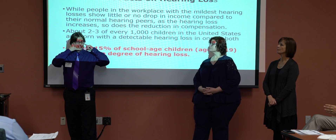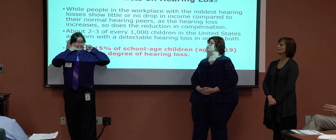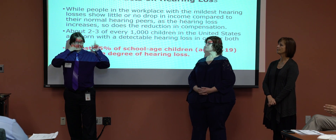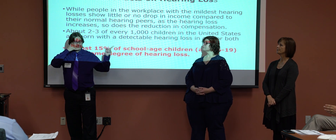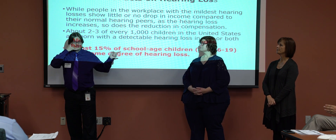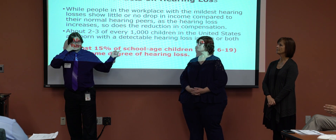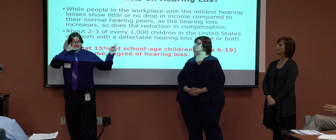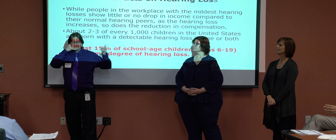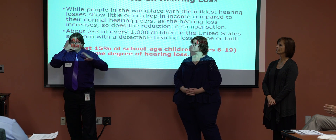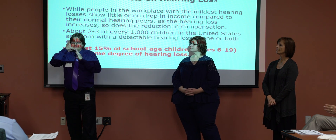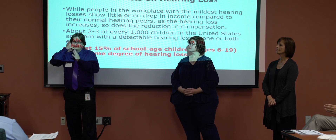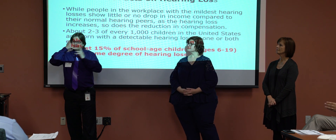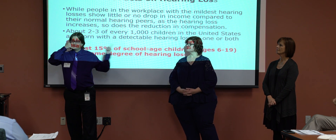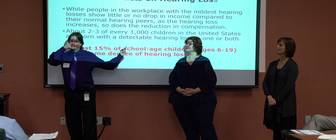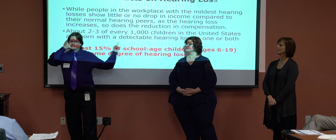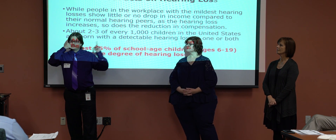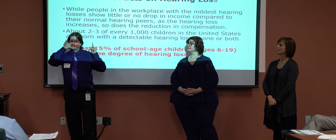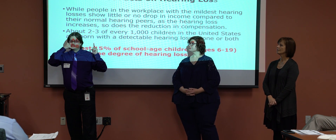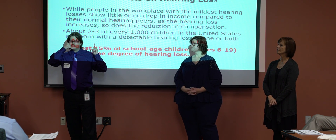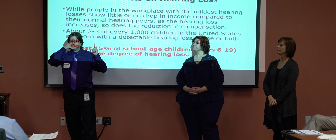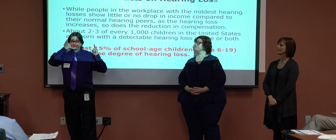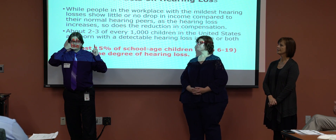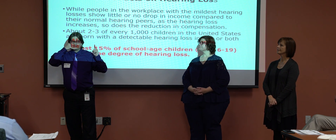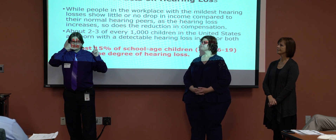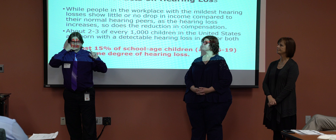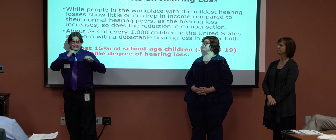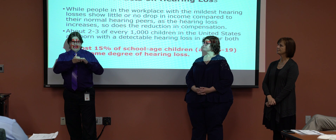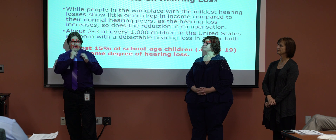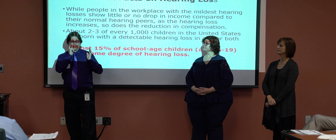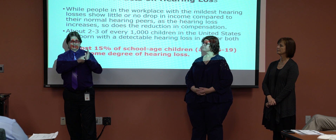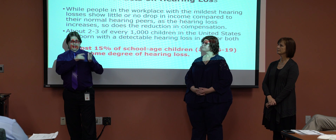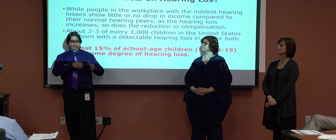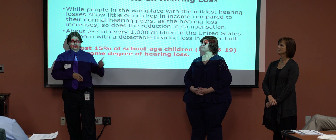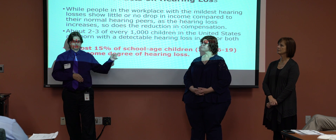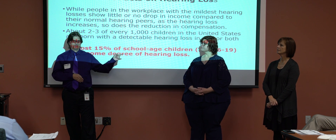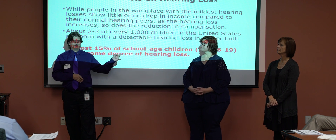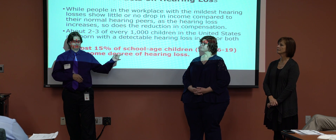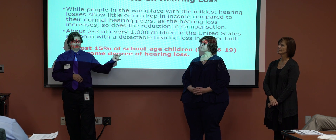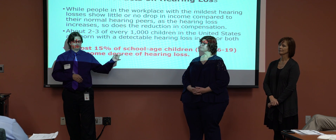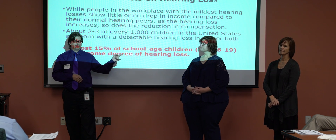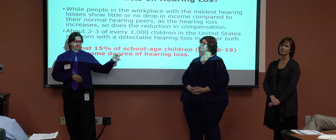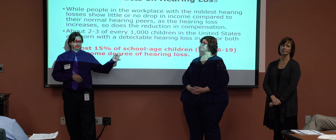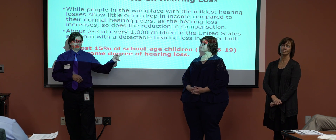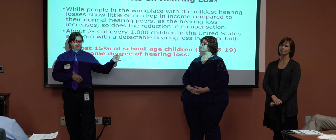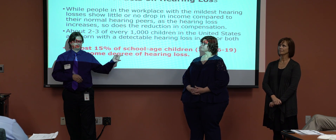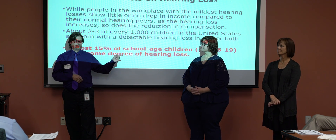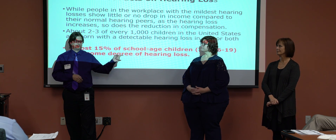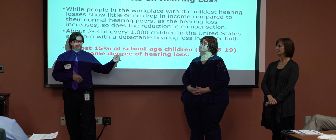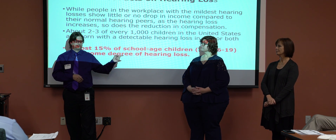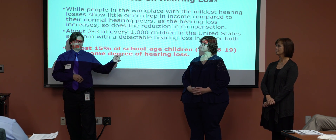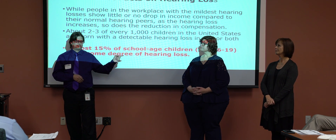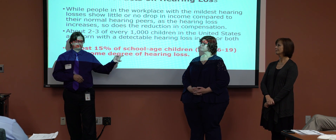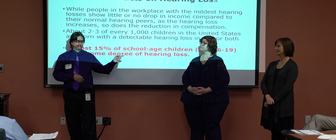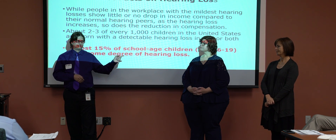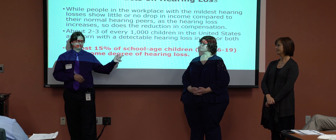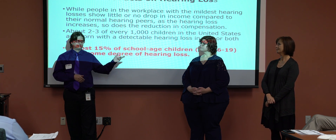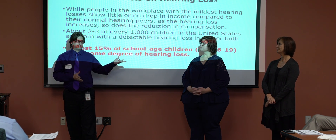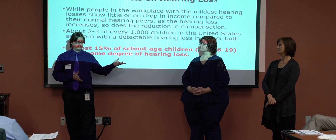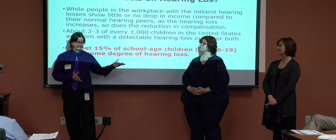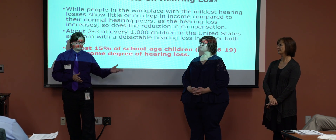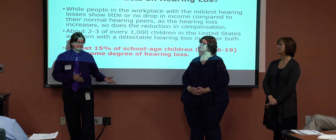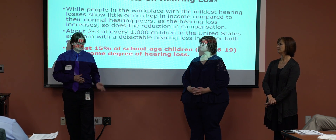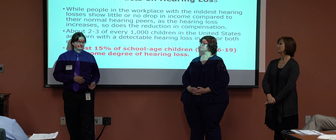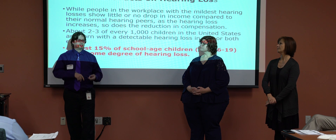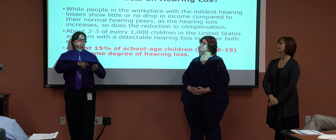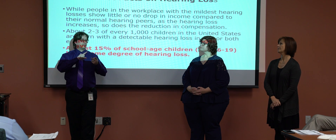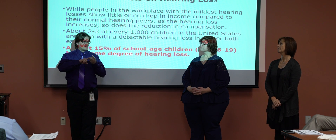on the phone, they're not going to hear out of that ear. They won't hear someone else approach them. They've